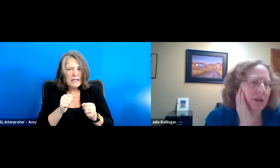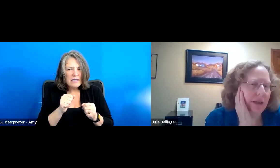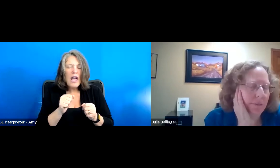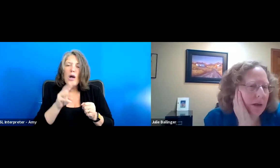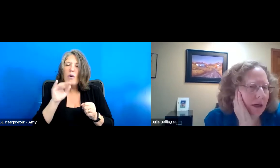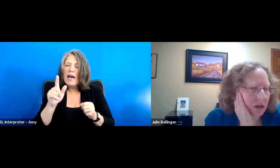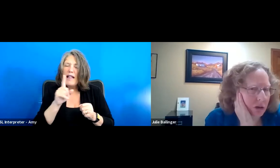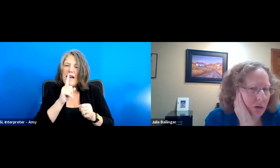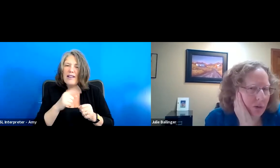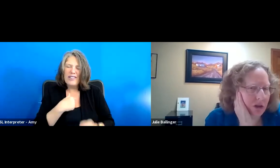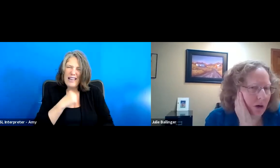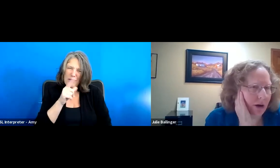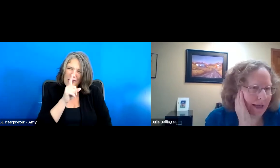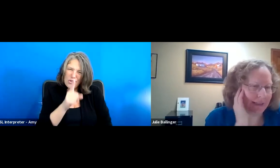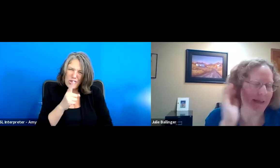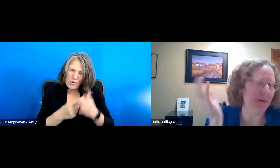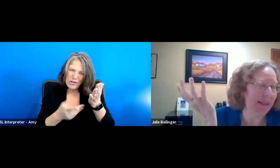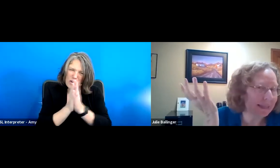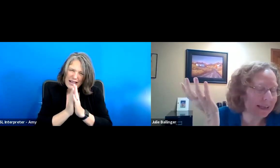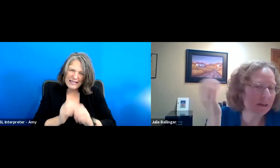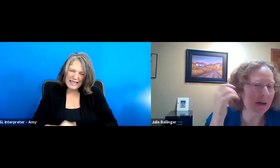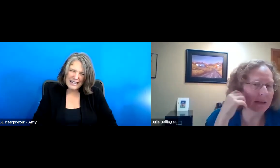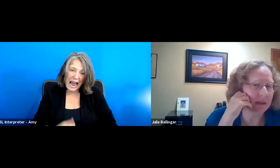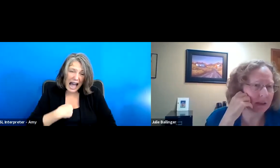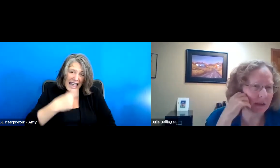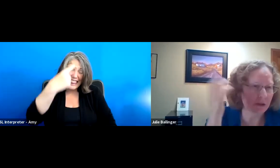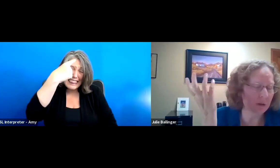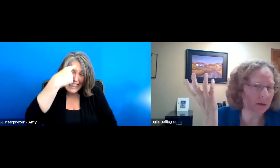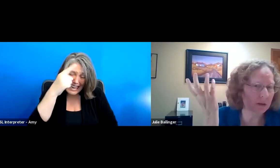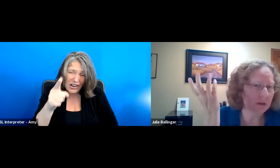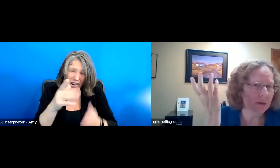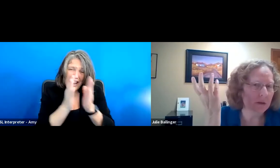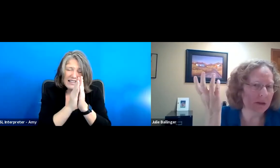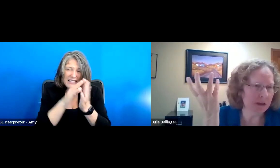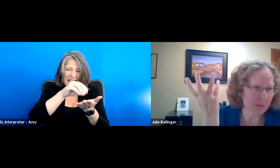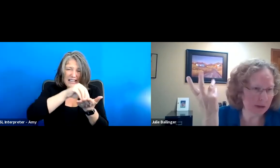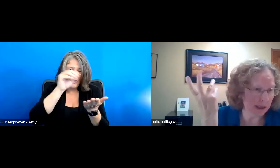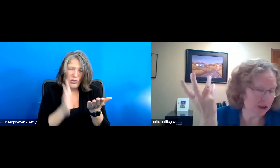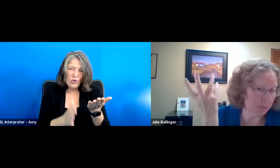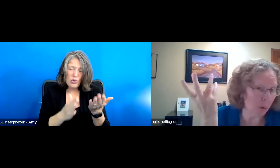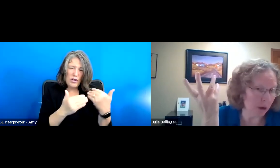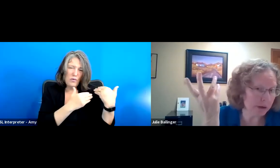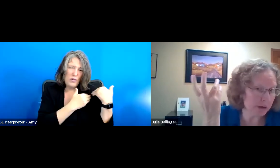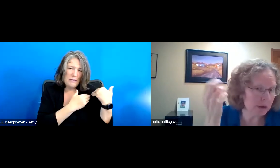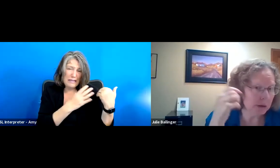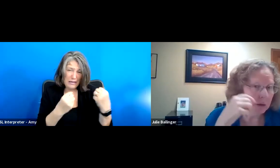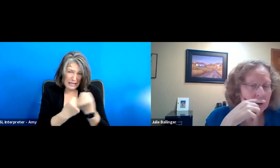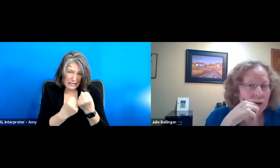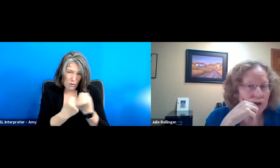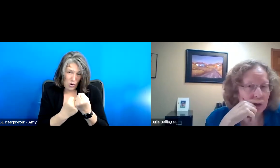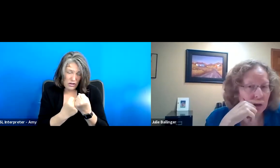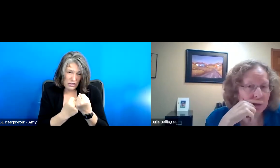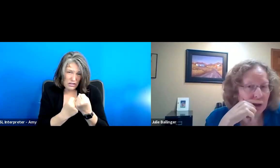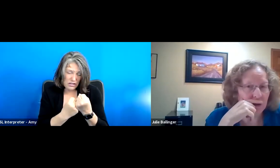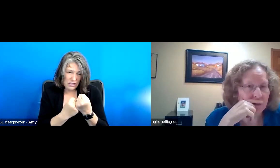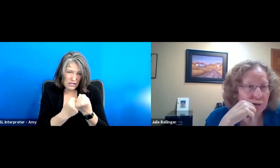well, actually, I'm not sure what you are asking. What I think you're asking is student responsibility and supports